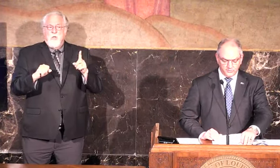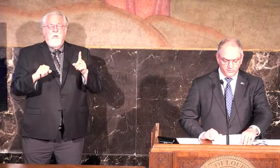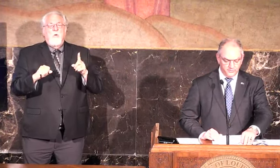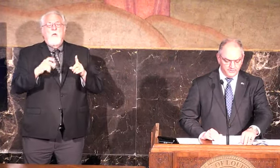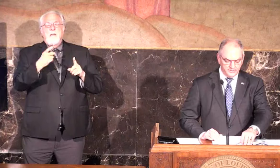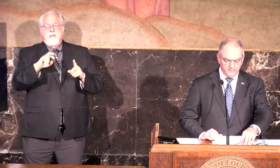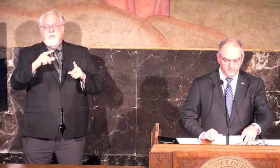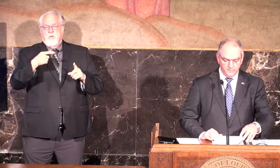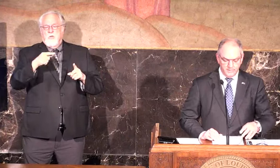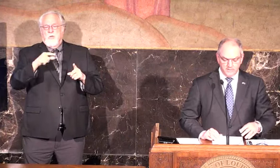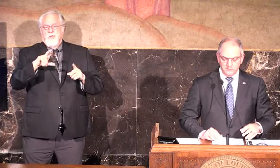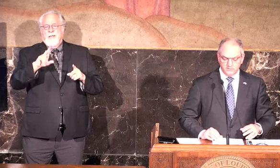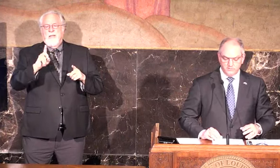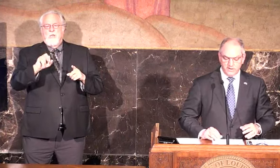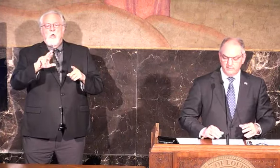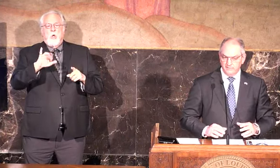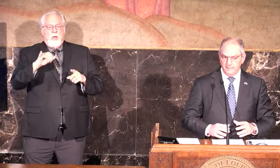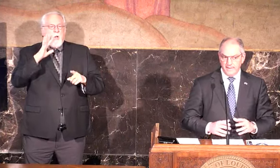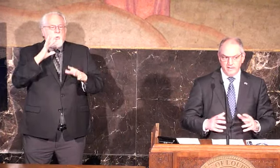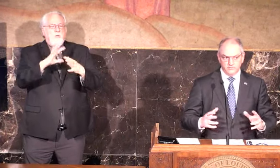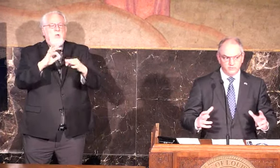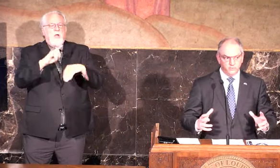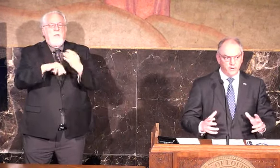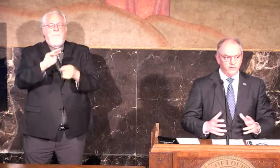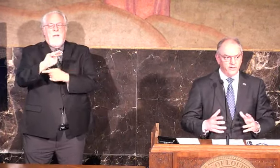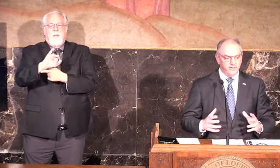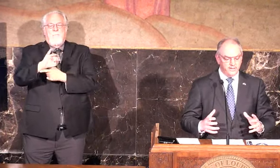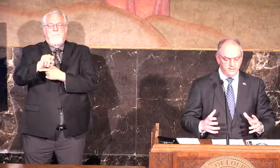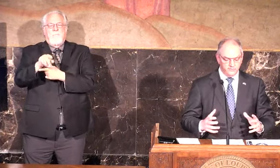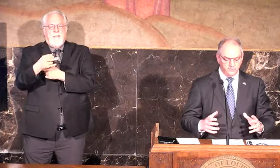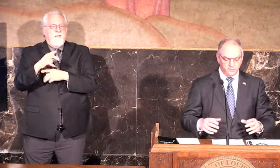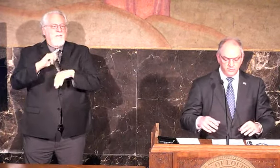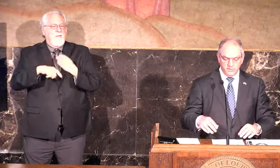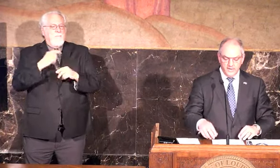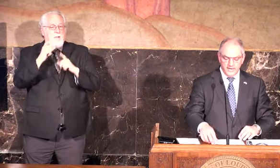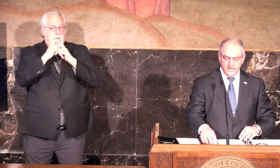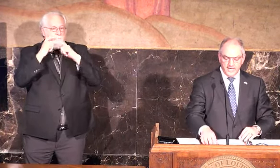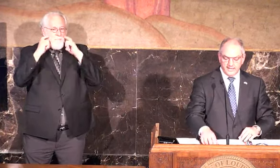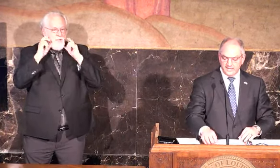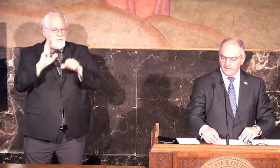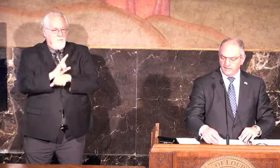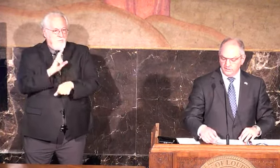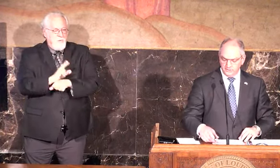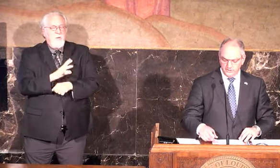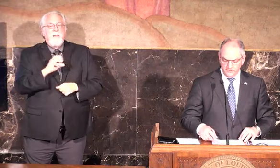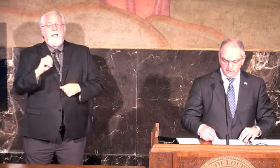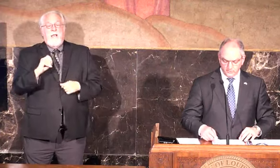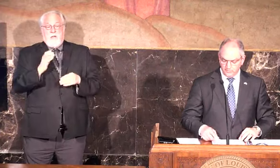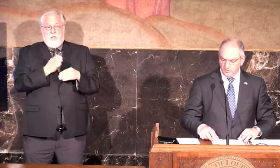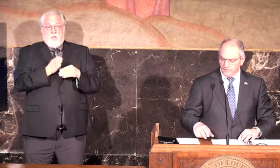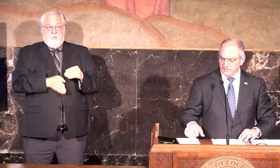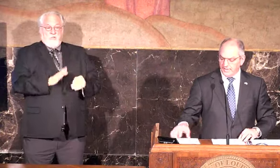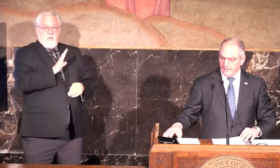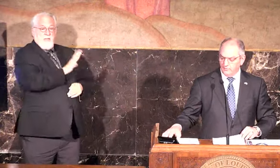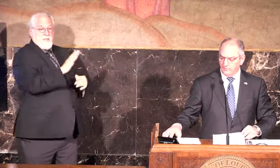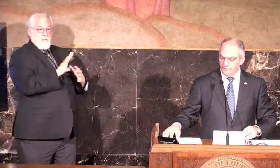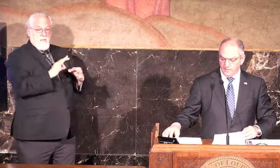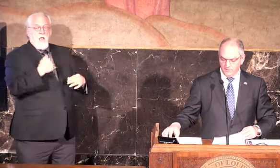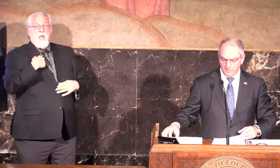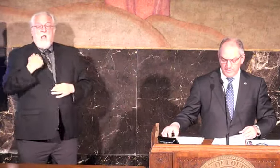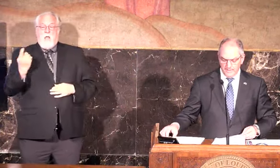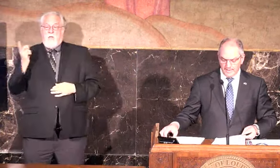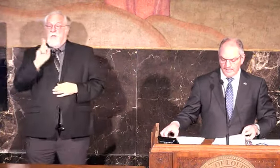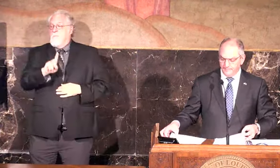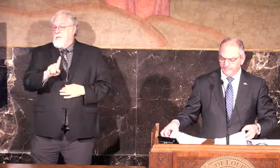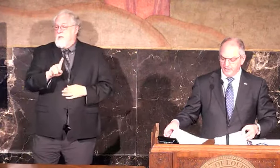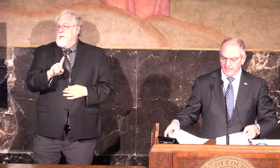go through several myths around masks wearing and so forth. At the conclusion of his remarks,